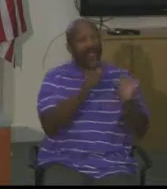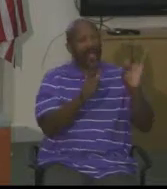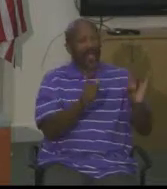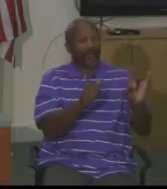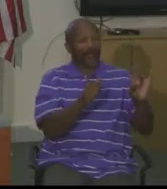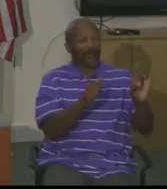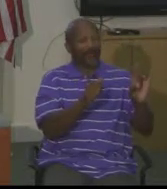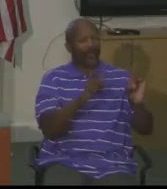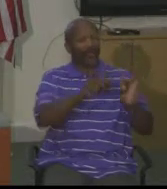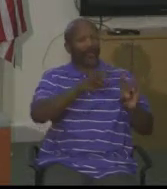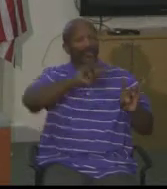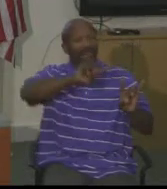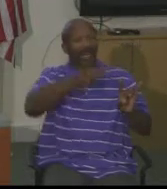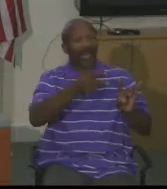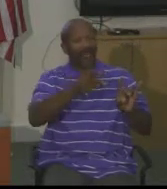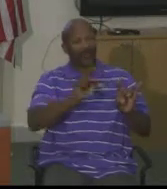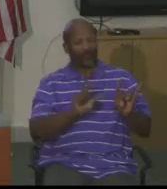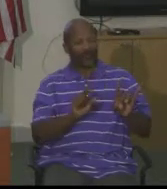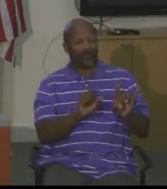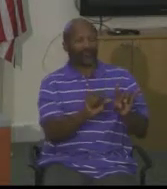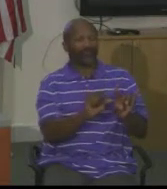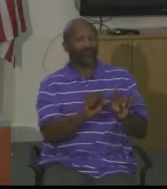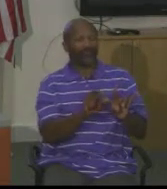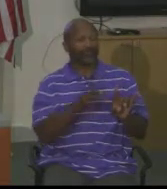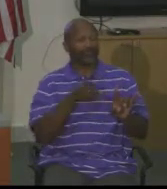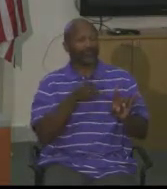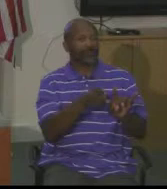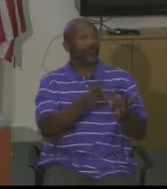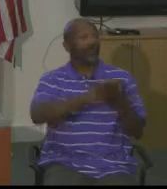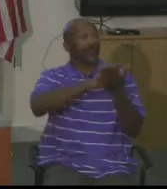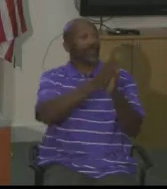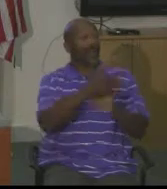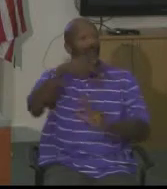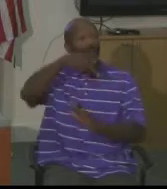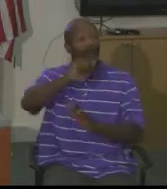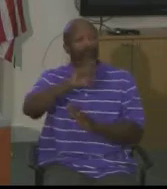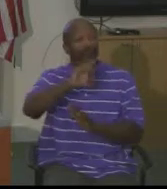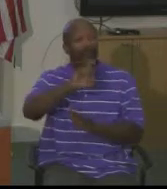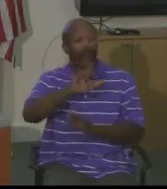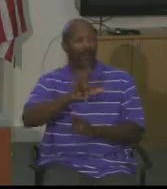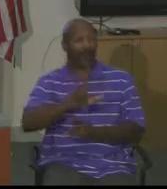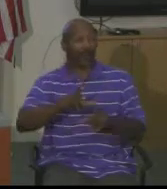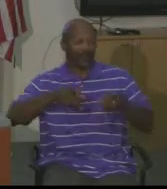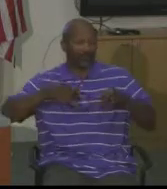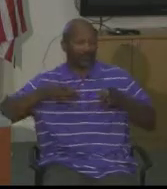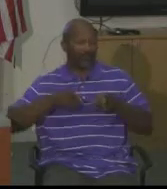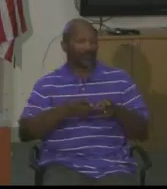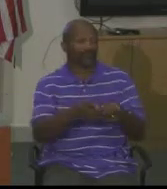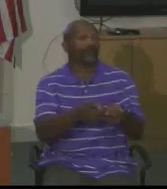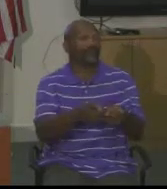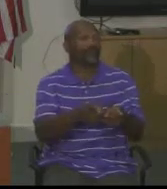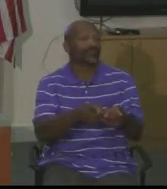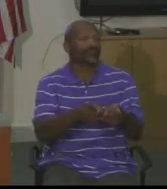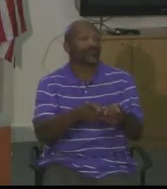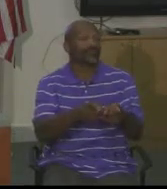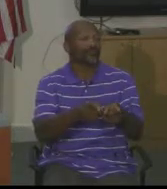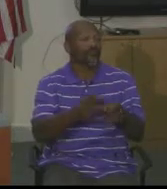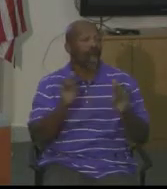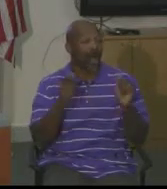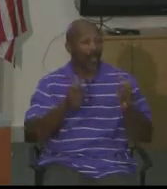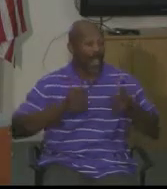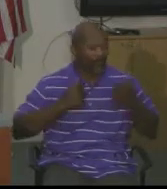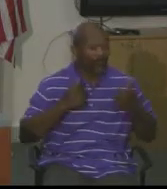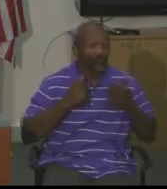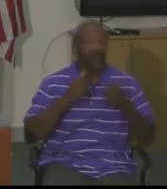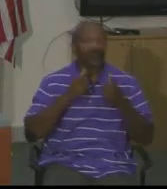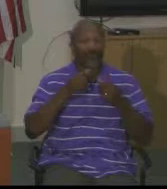bits into a second connector, into a parallel connector. So all the address information, all the